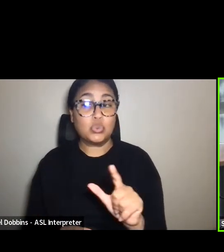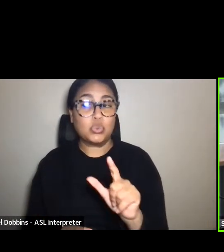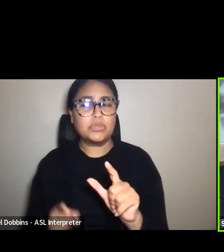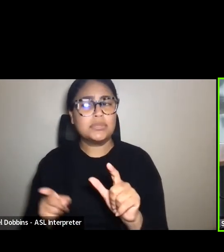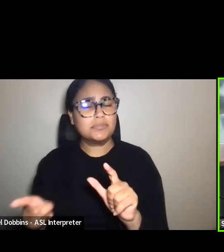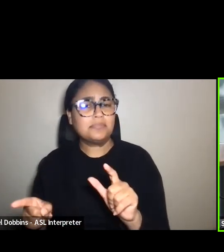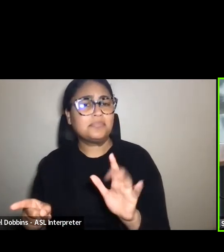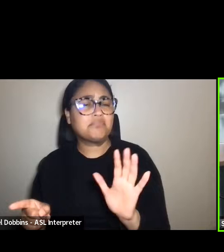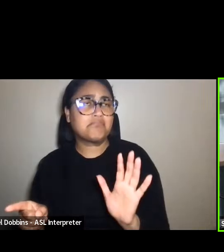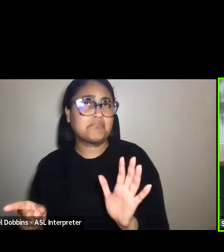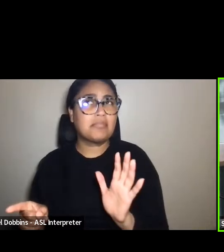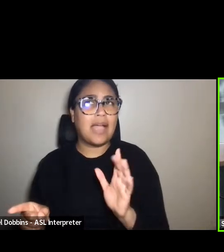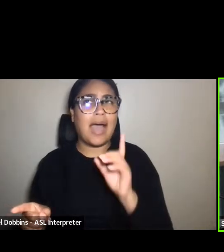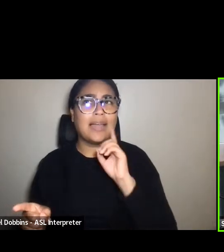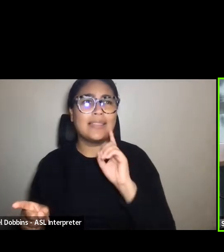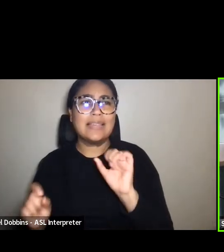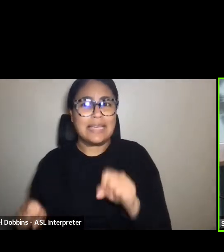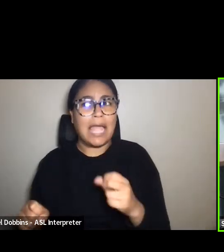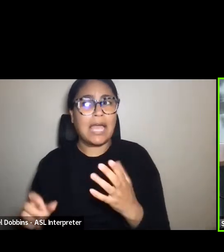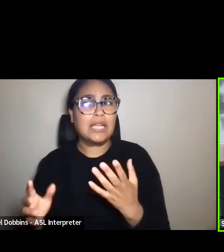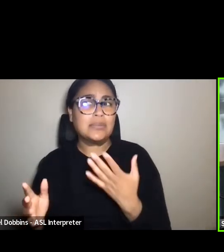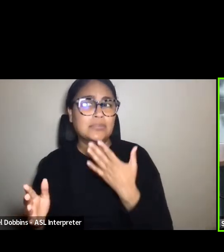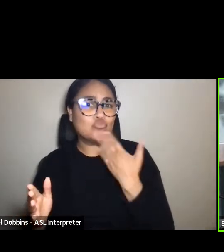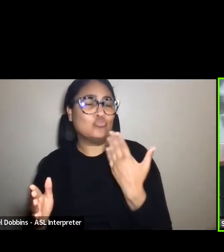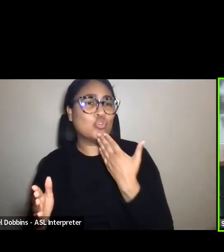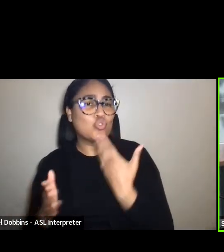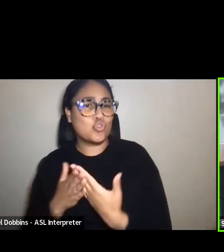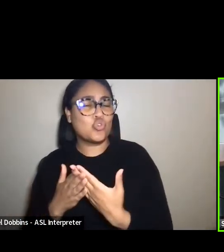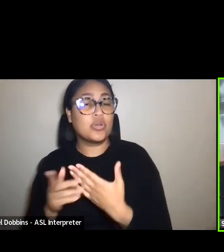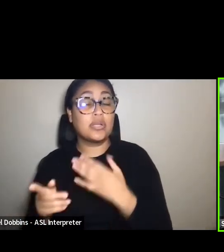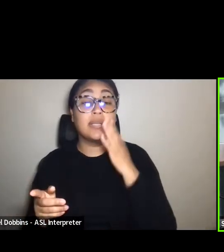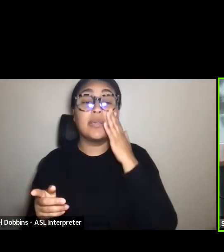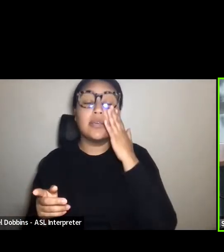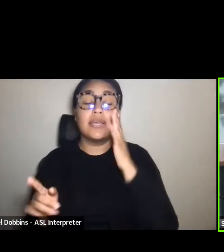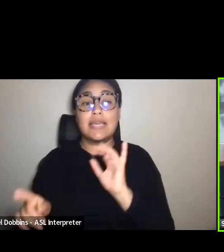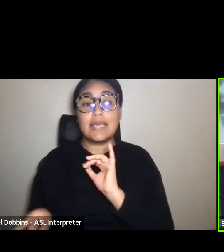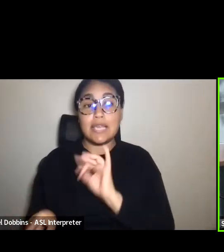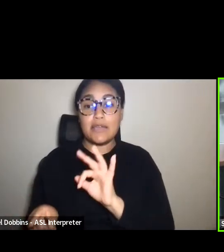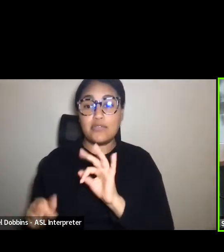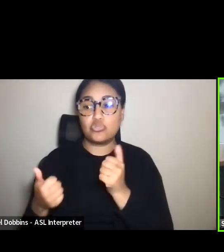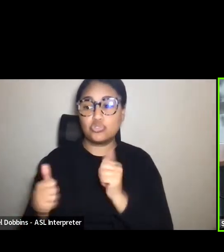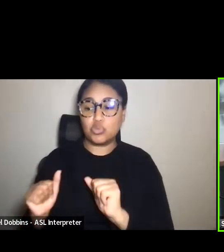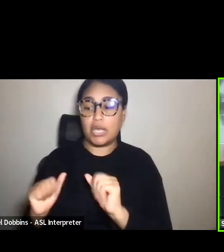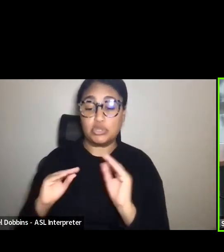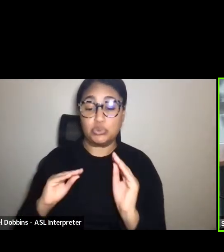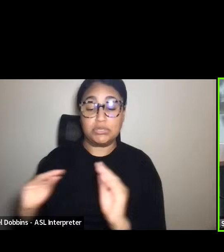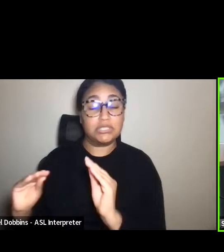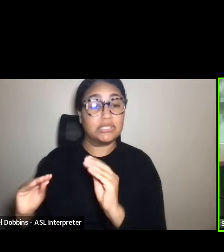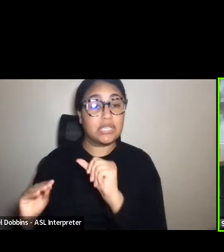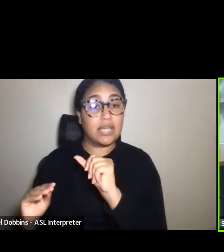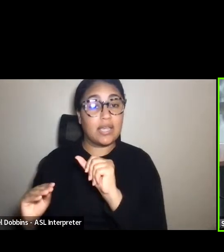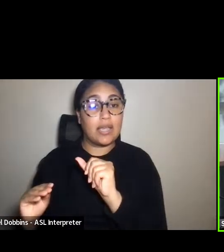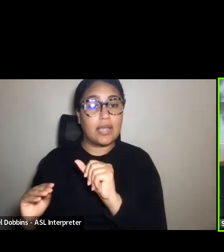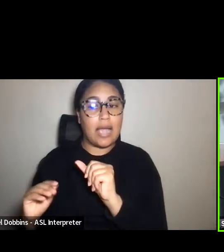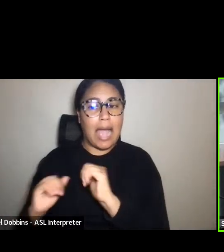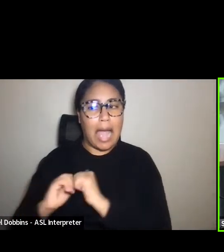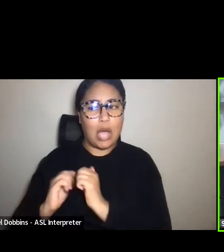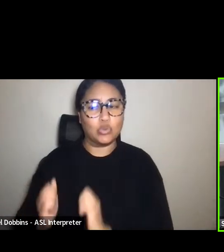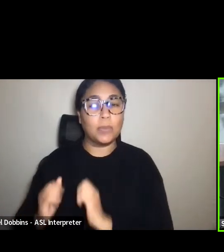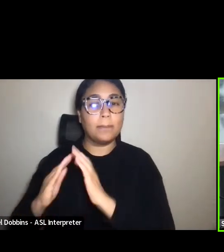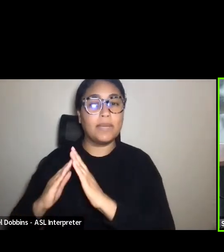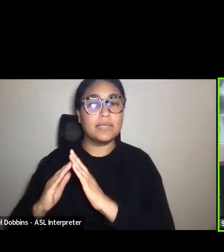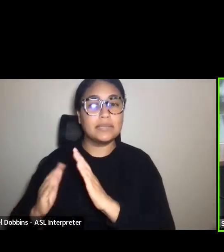think it can be very useful. It's because if you're trying to teach the skill of how to build a business, they